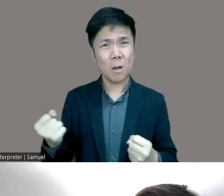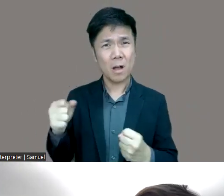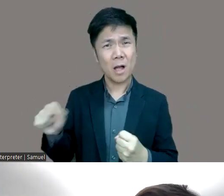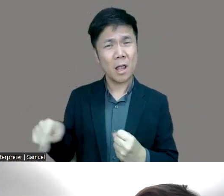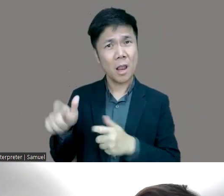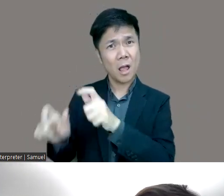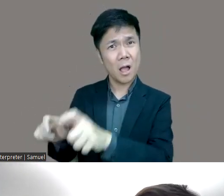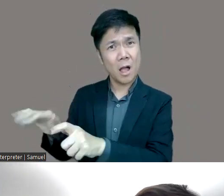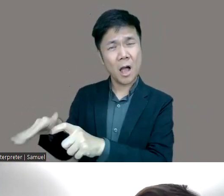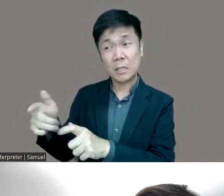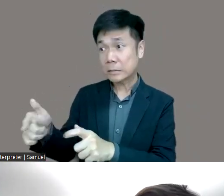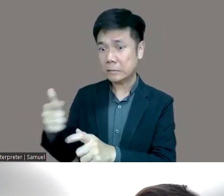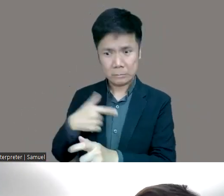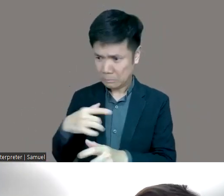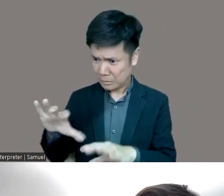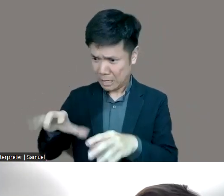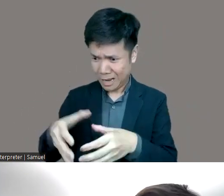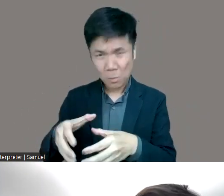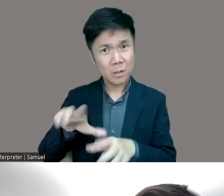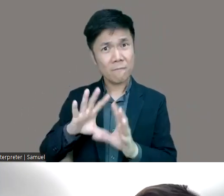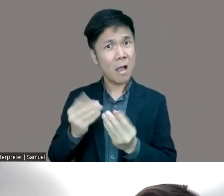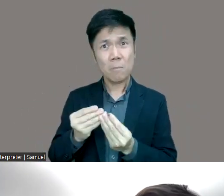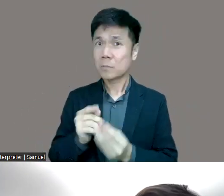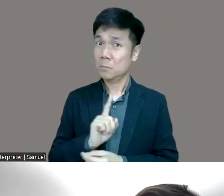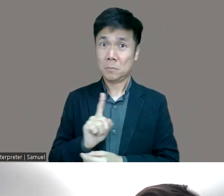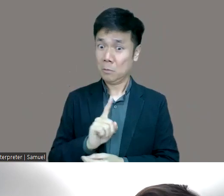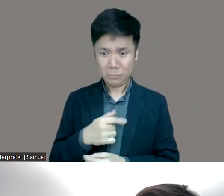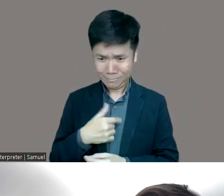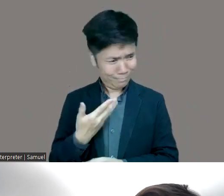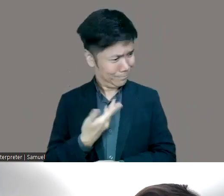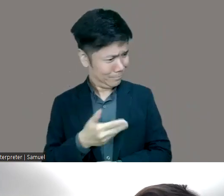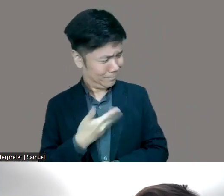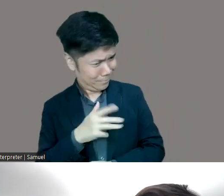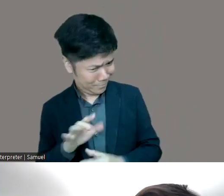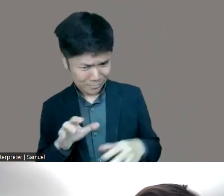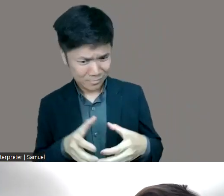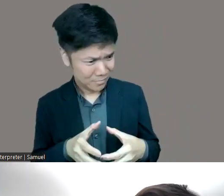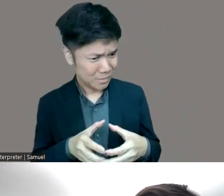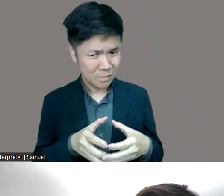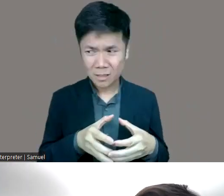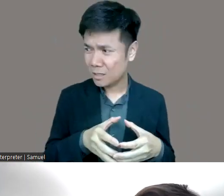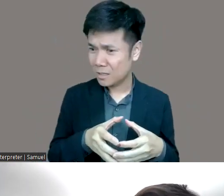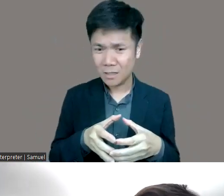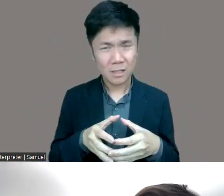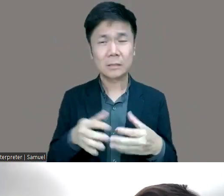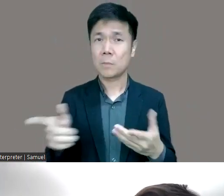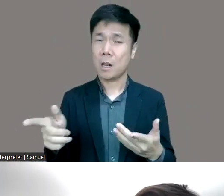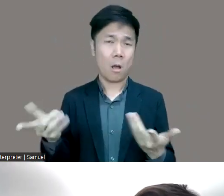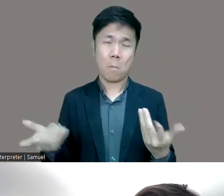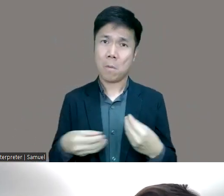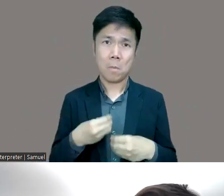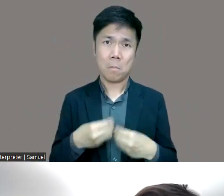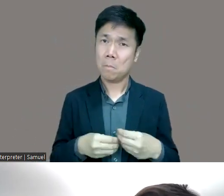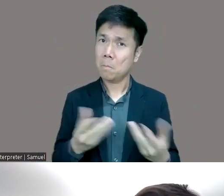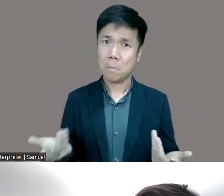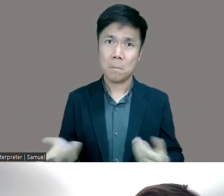who are not relatives. Some of them, the person they were depending on were locked up due to the crisis. So